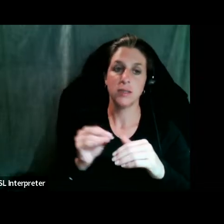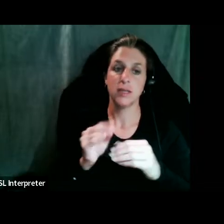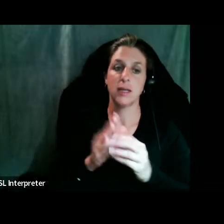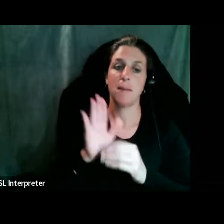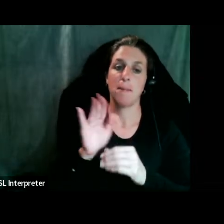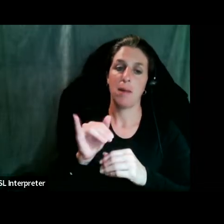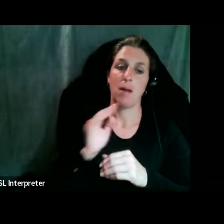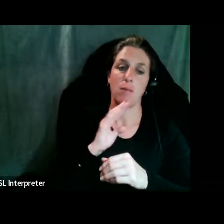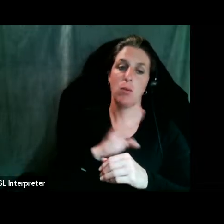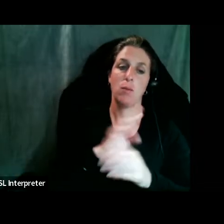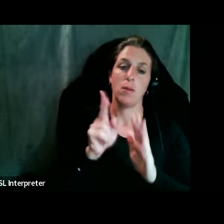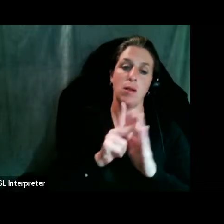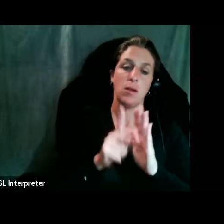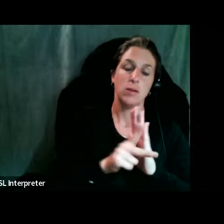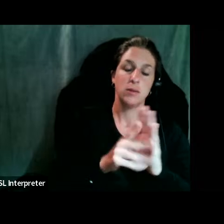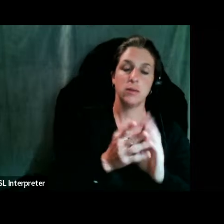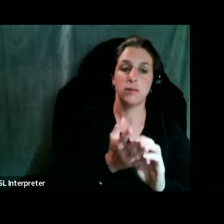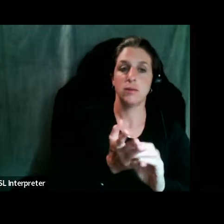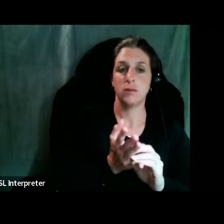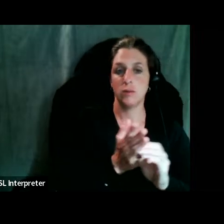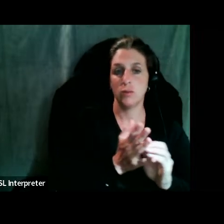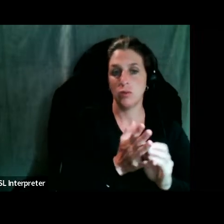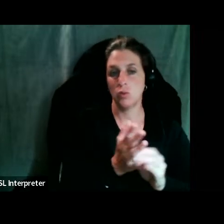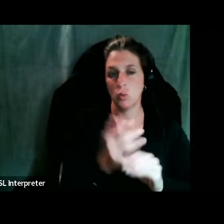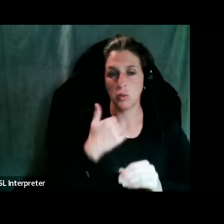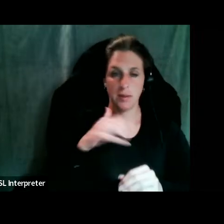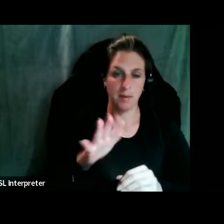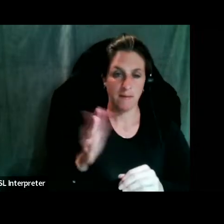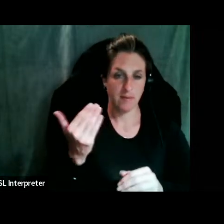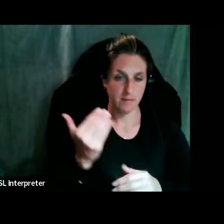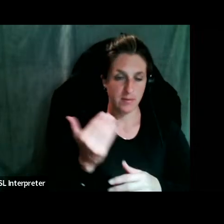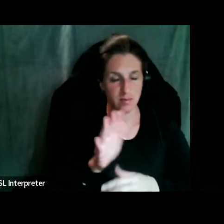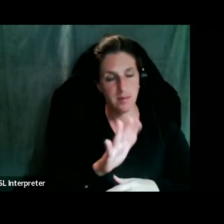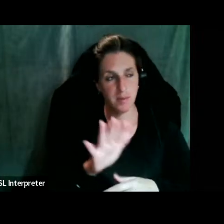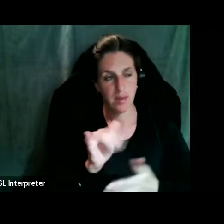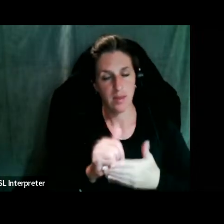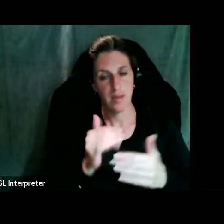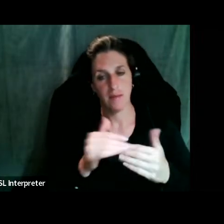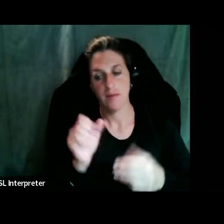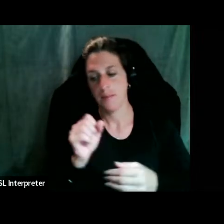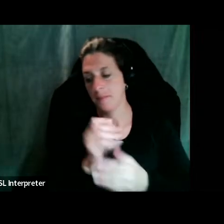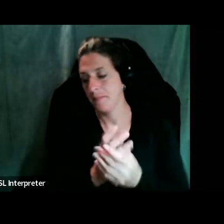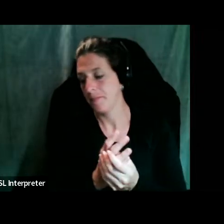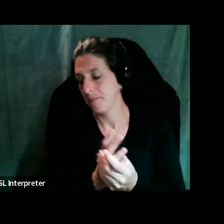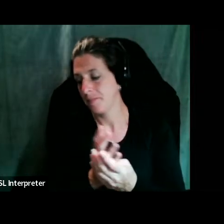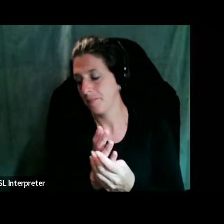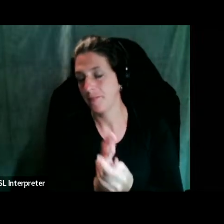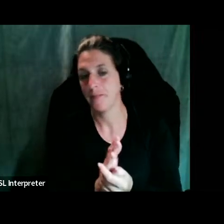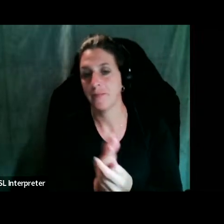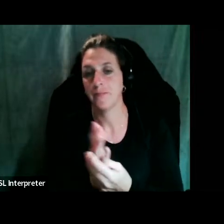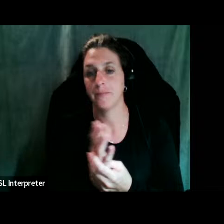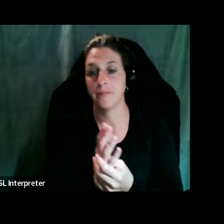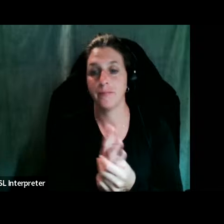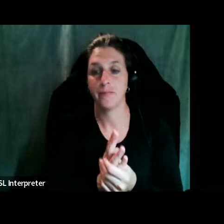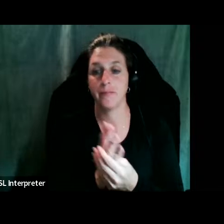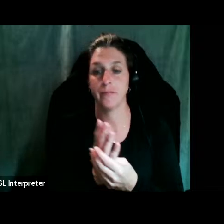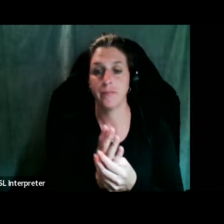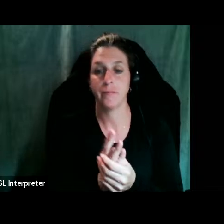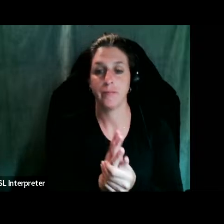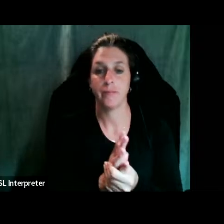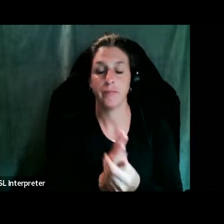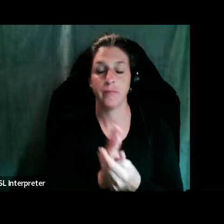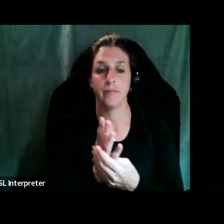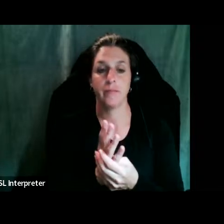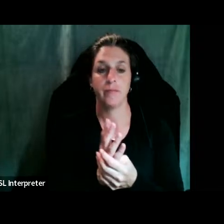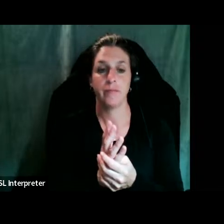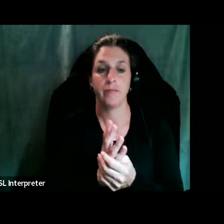policy. you just showed, I think we're 15, about 15, right? It's about that level, yeah. What are we exactly? I'd have to go back. Well, it's the slide